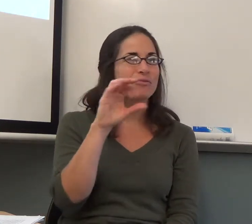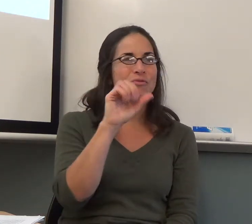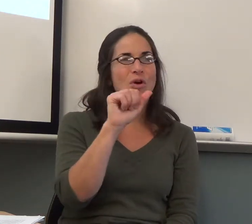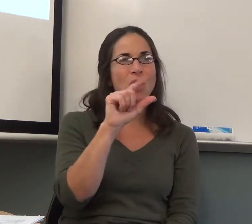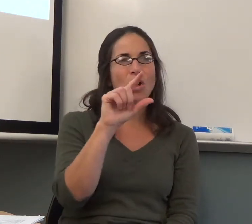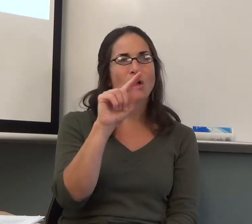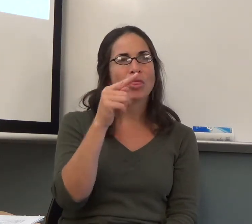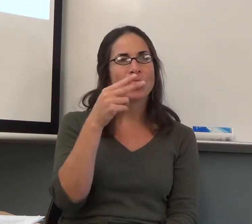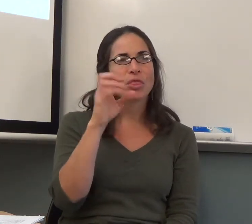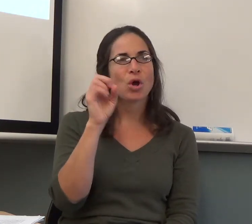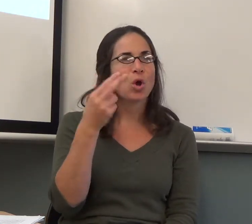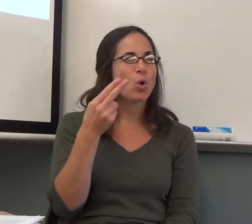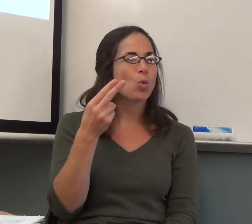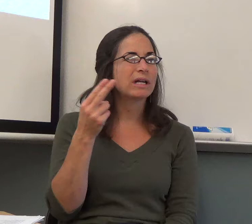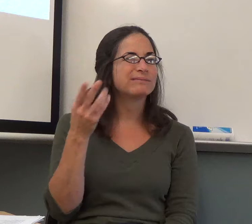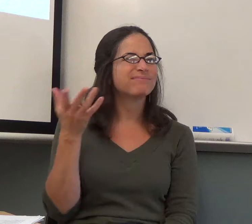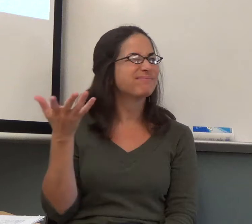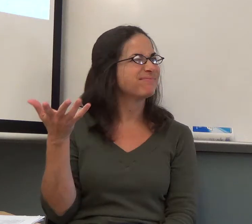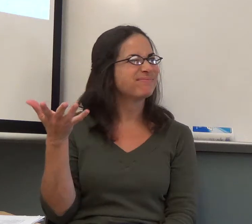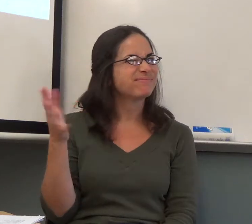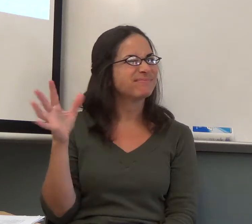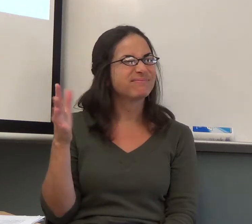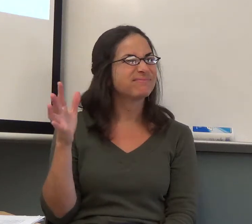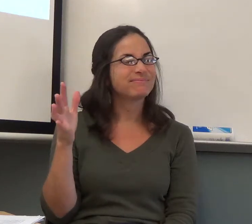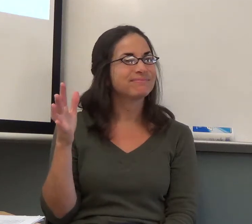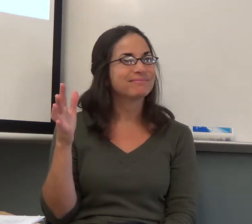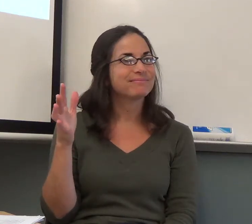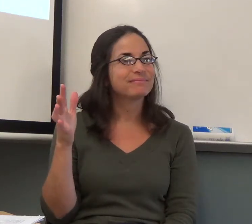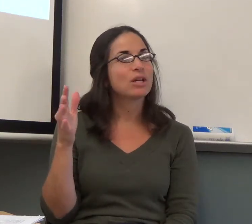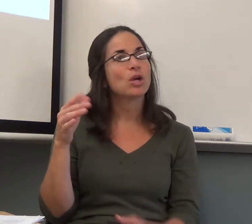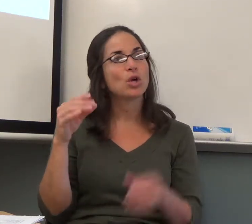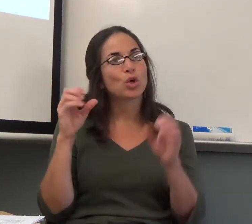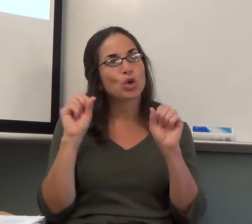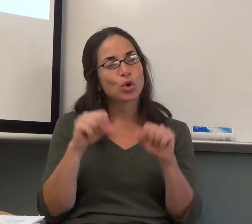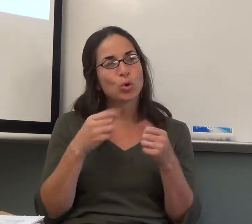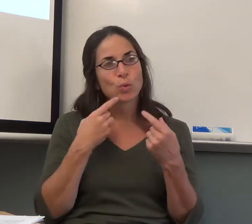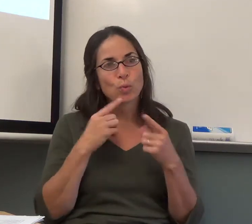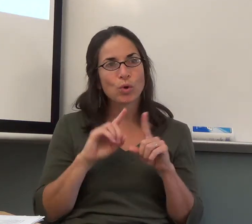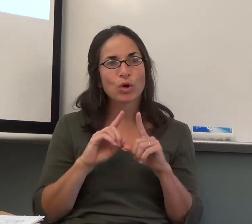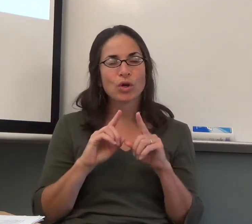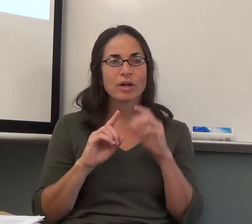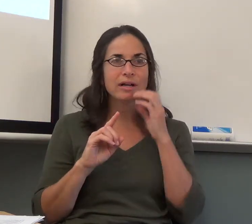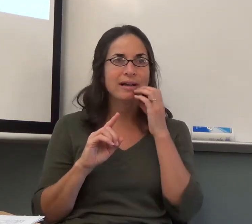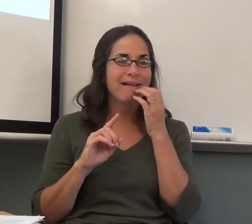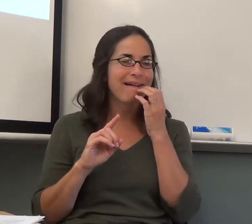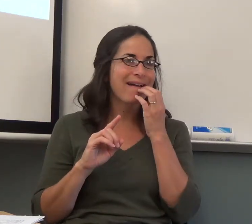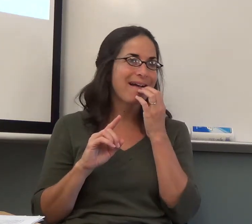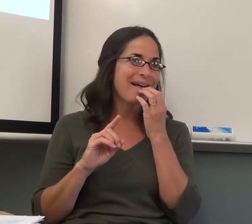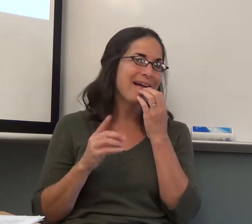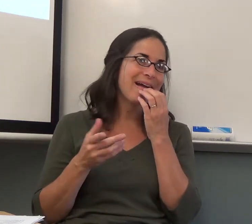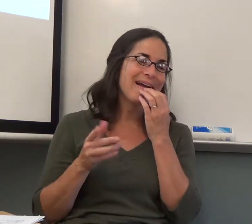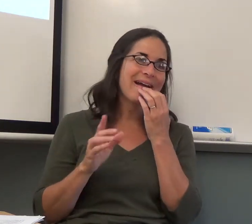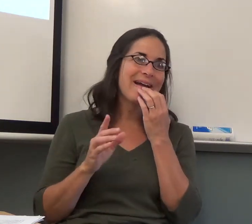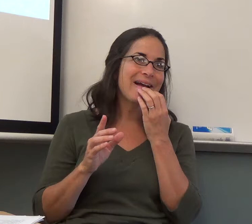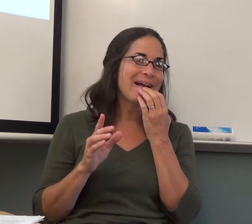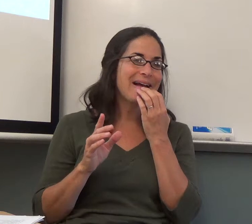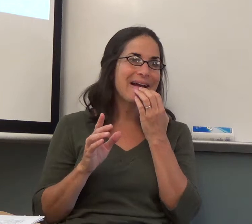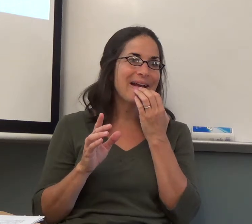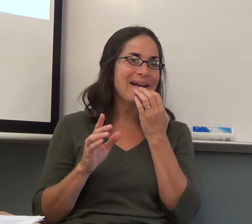filled with exciting journeys, I guess although might work. It's just kind of a stretch. I want to be very careful that our